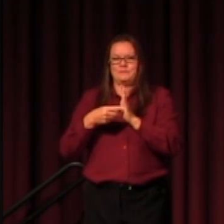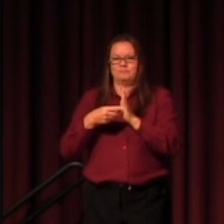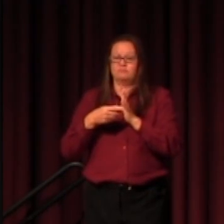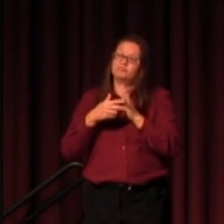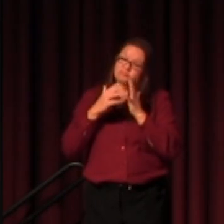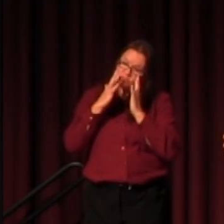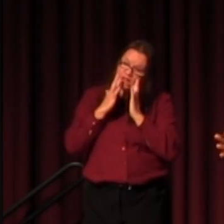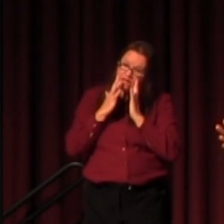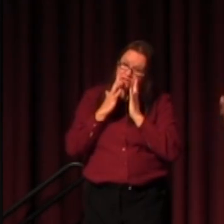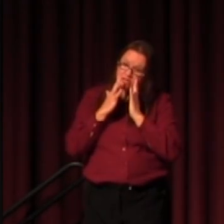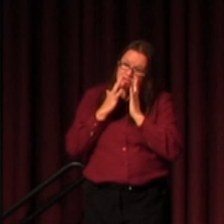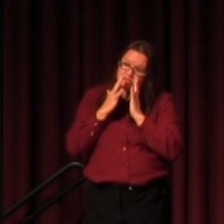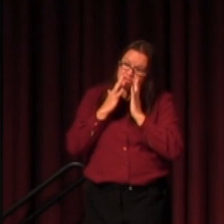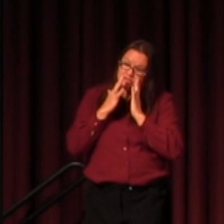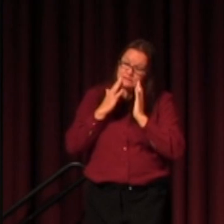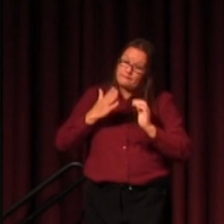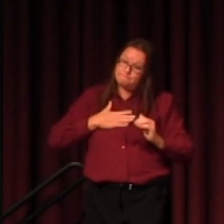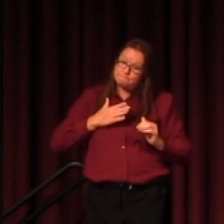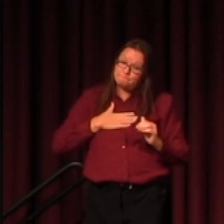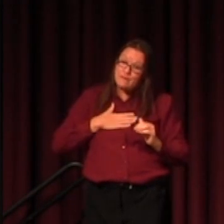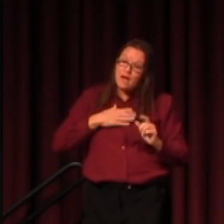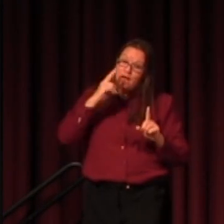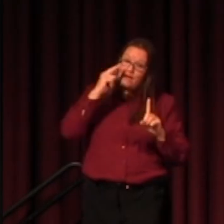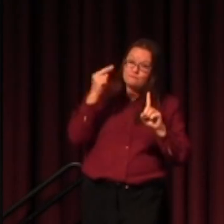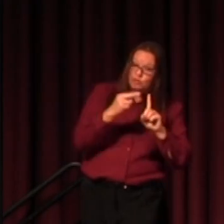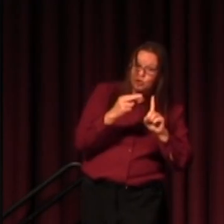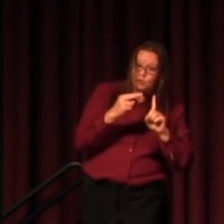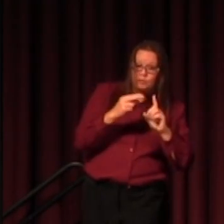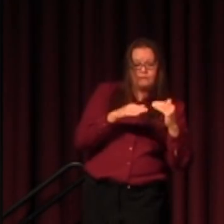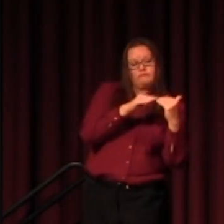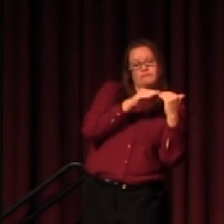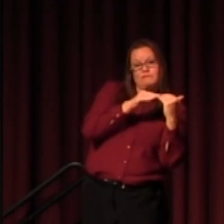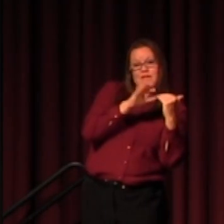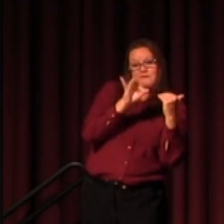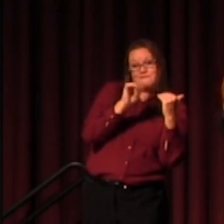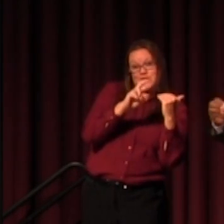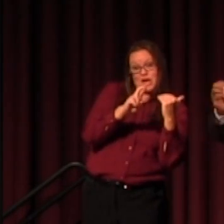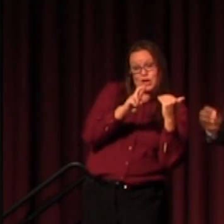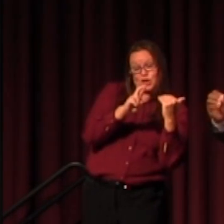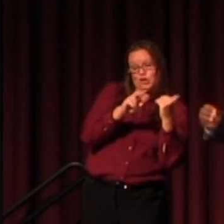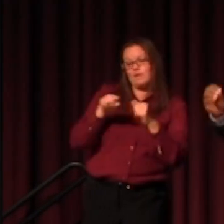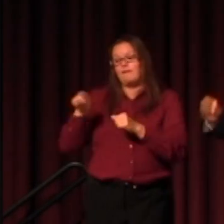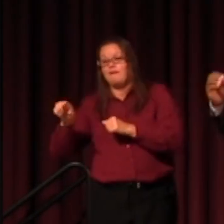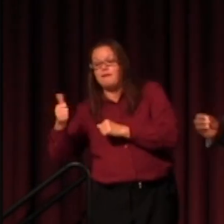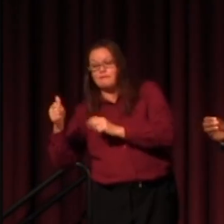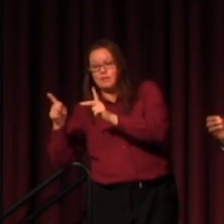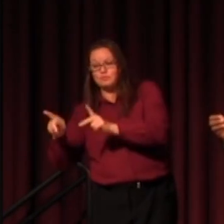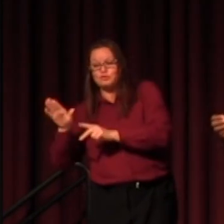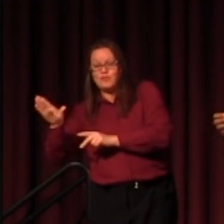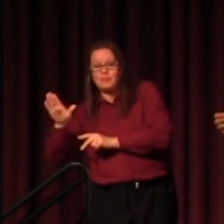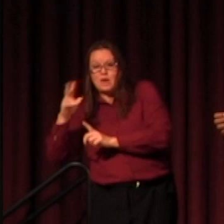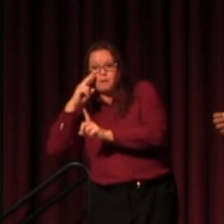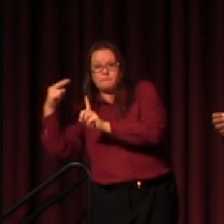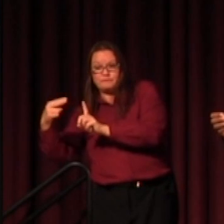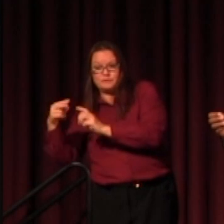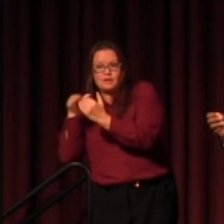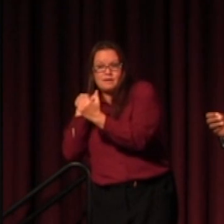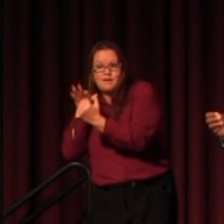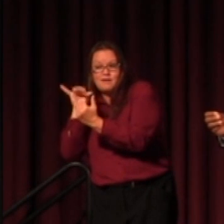Unfortunately, what one person thinks is fair rarely is what the next person thinks is fair.